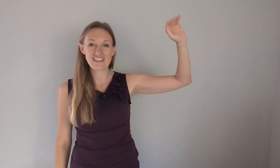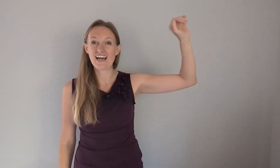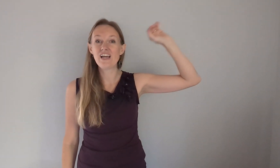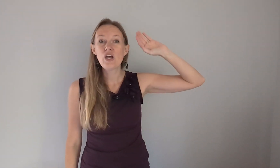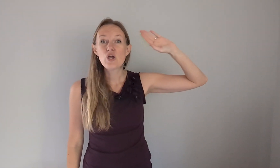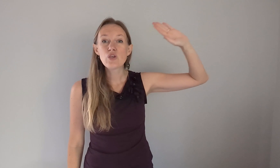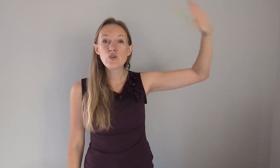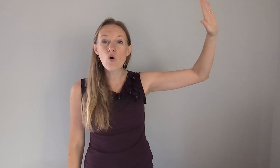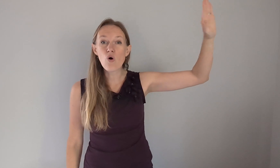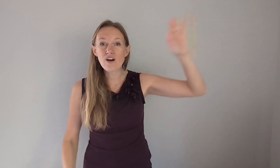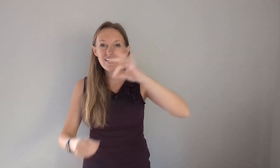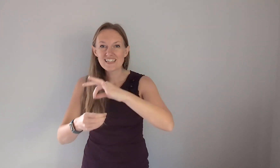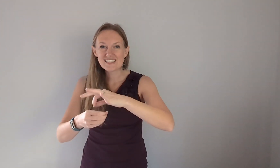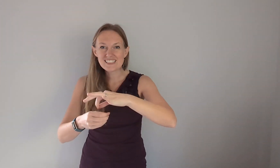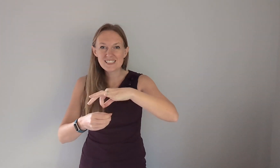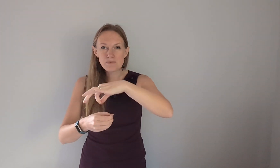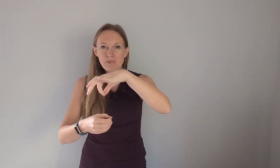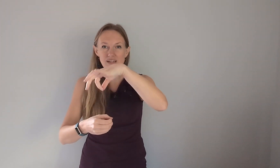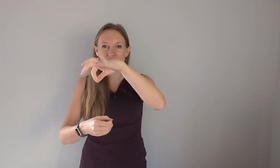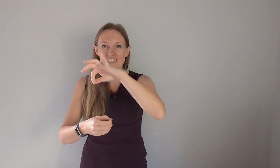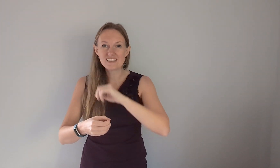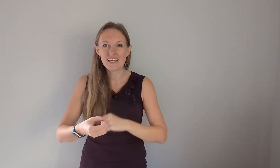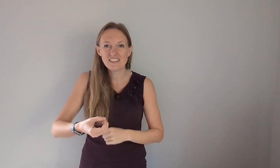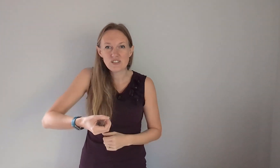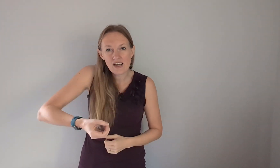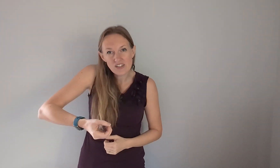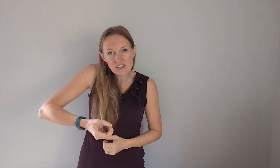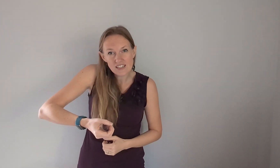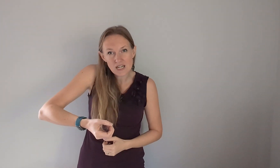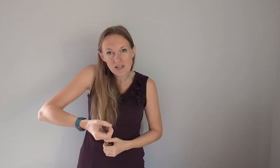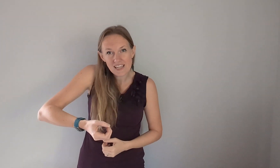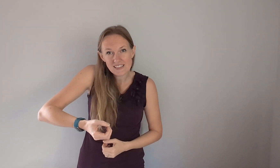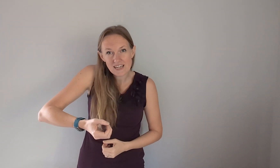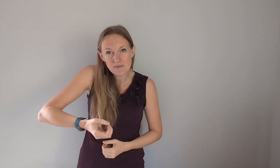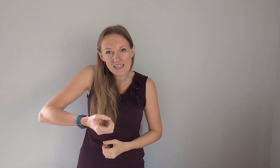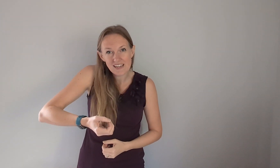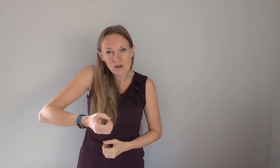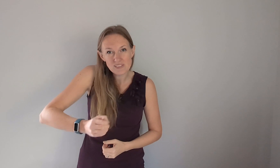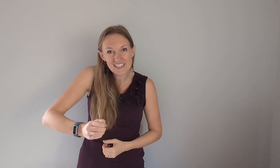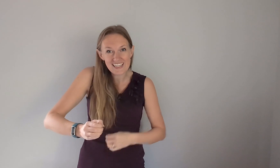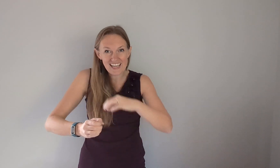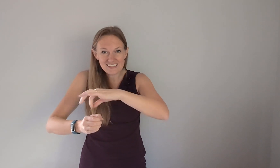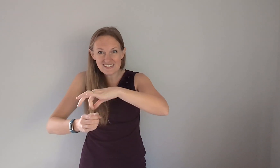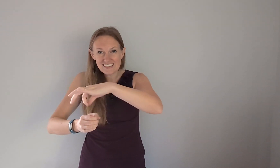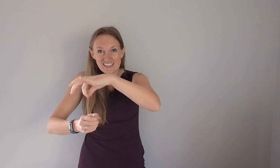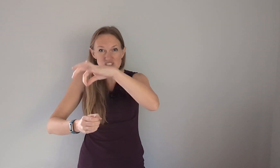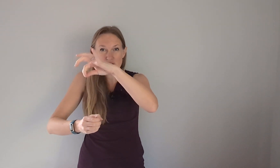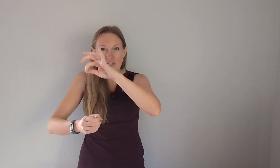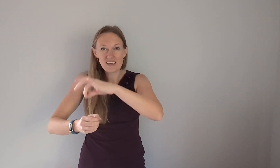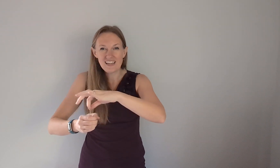that. Your spirit. Okay, so you have your non-dominant hand kind of making almost like a candle, and then you're showing,